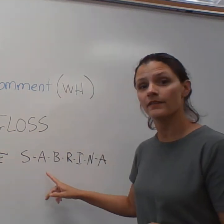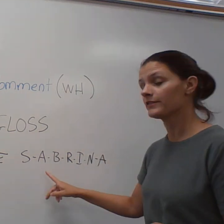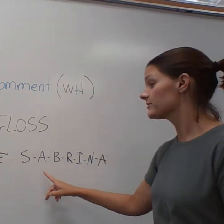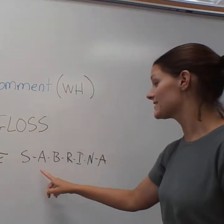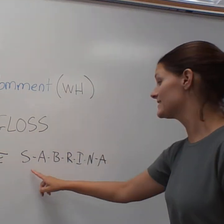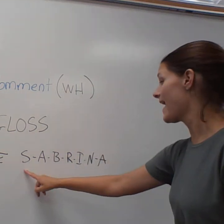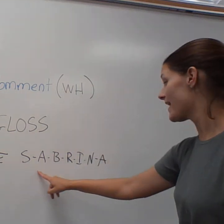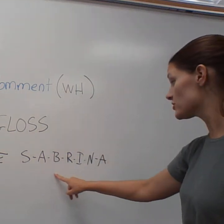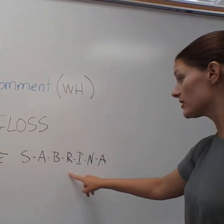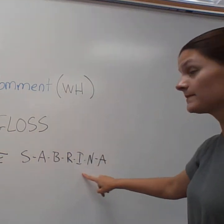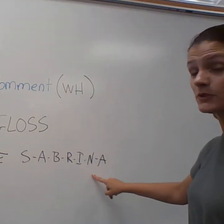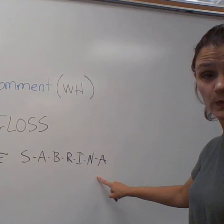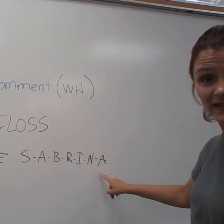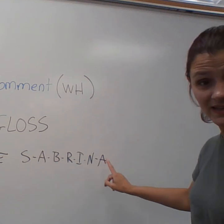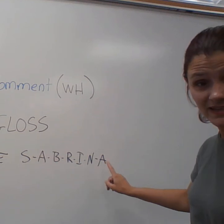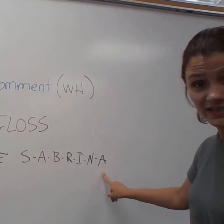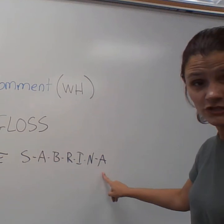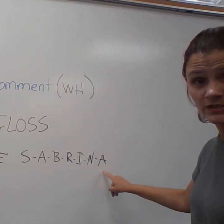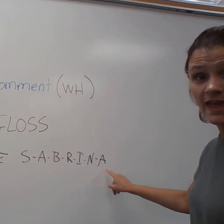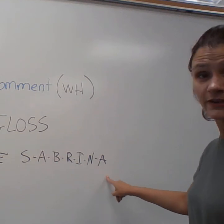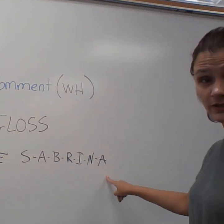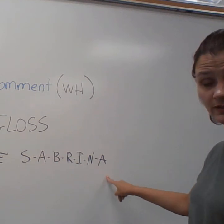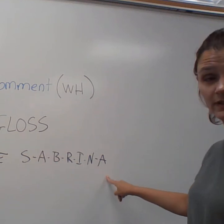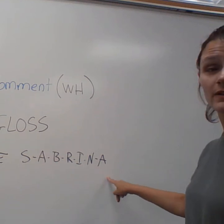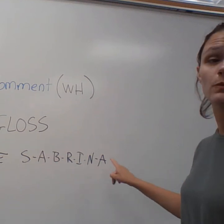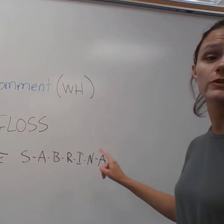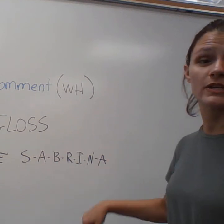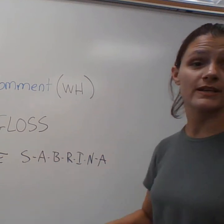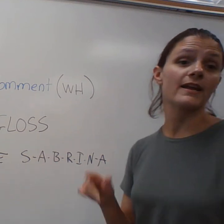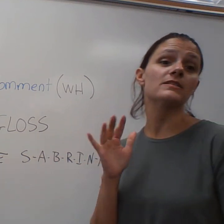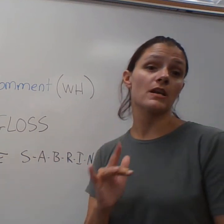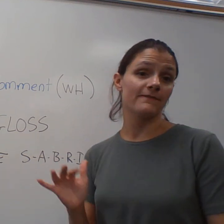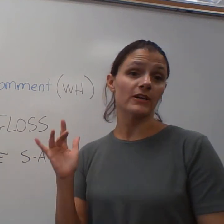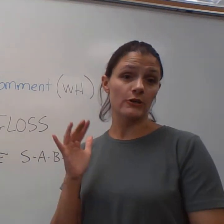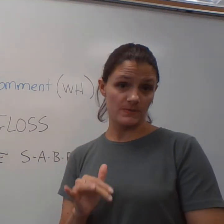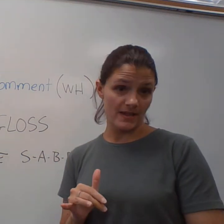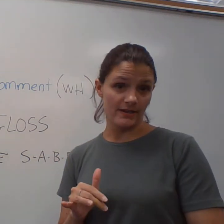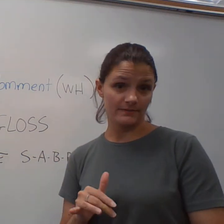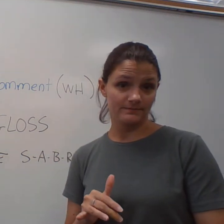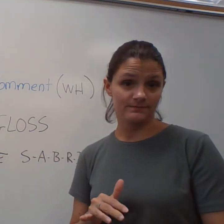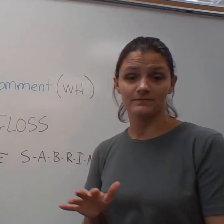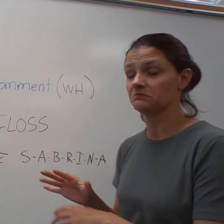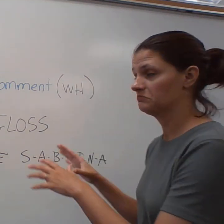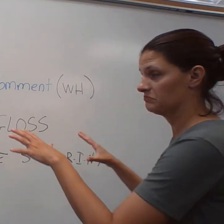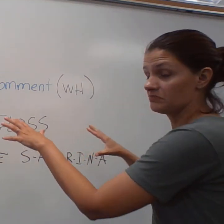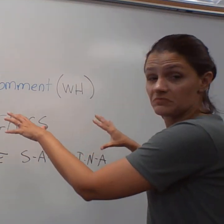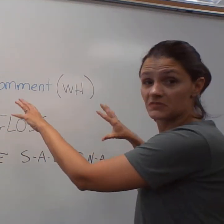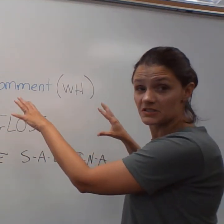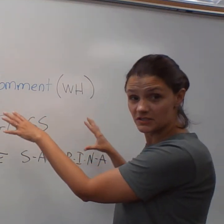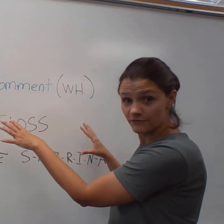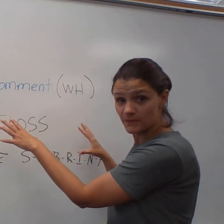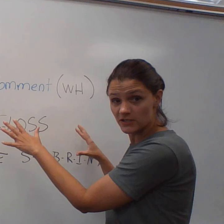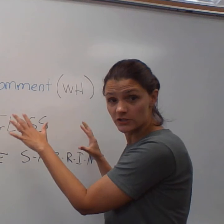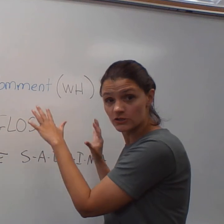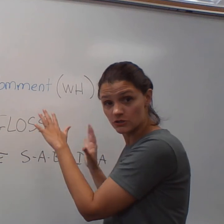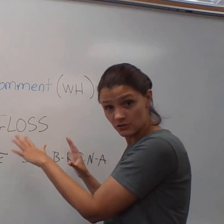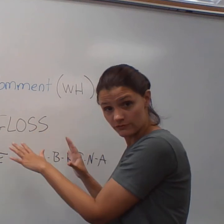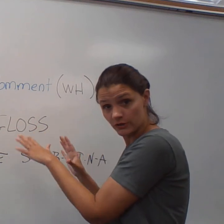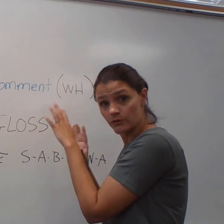there's a dash in between each letter, which indicates that I'm finger spelling. This is information that's just good for you to